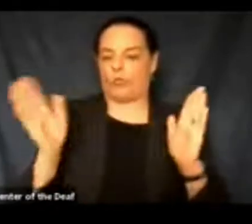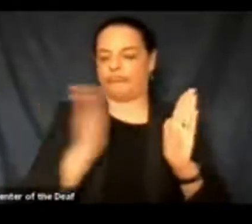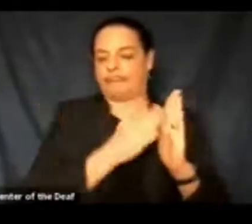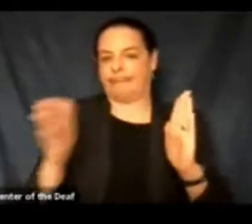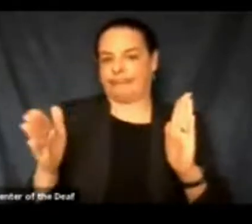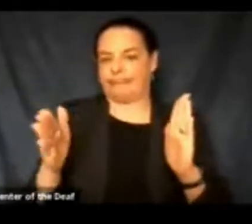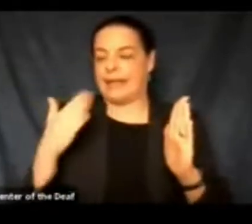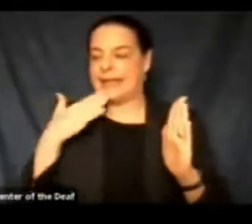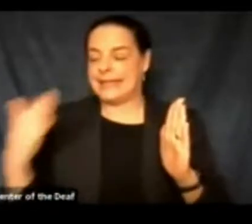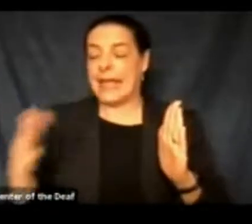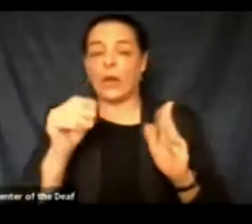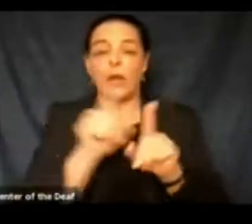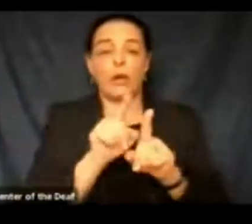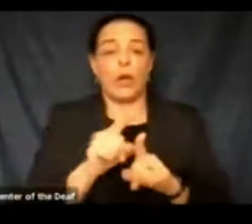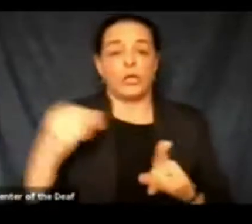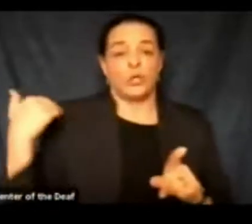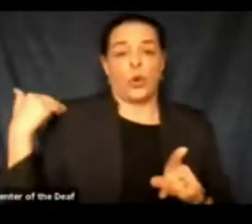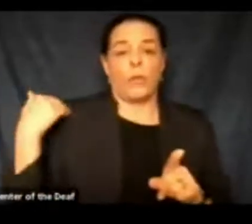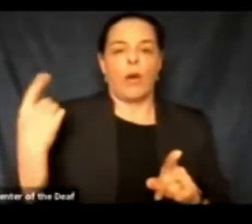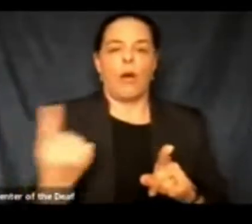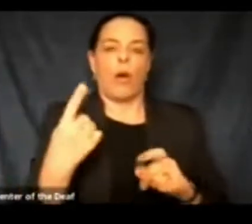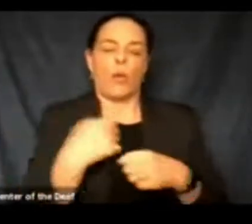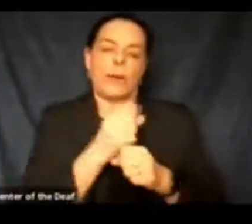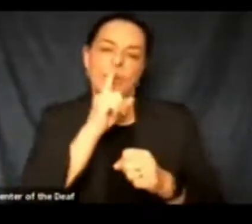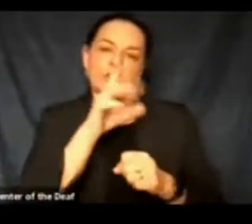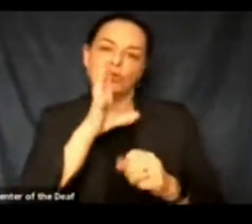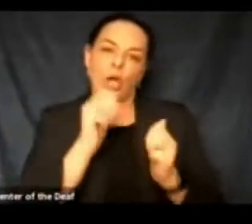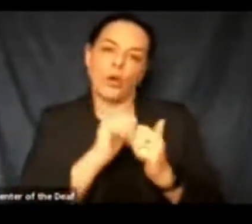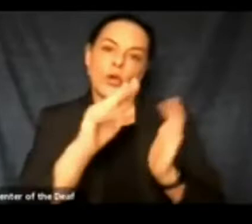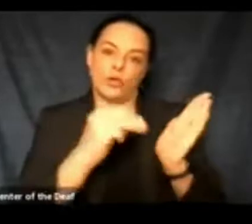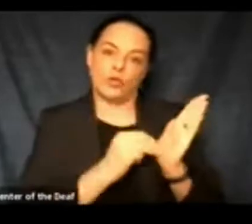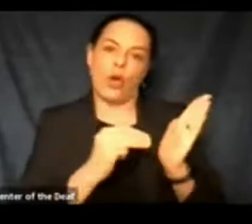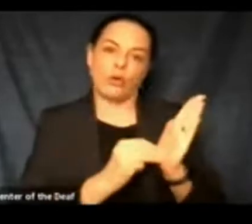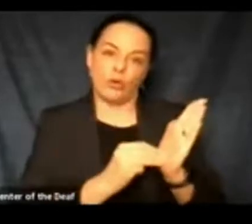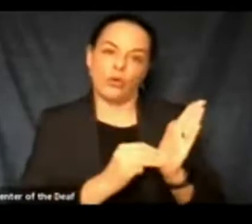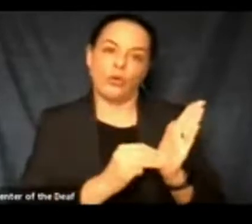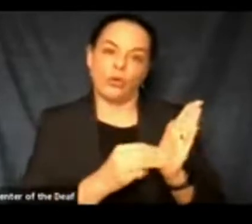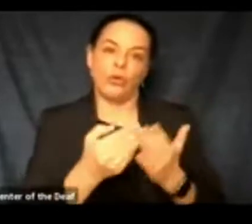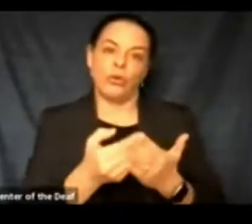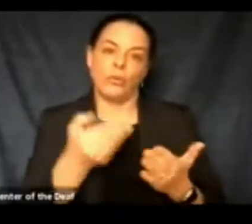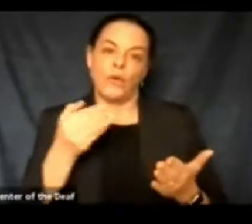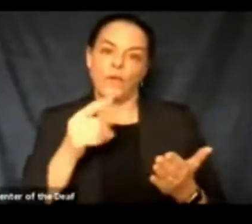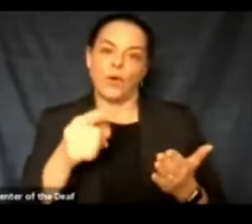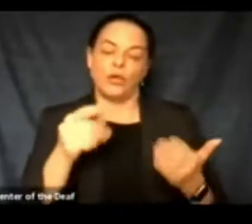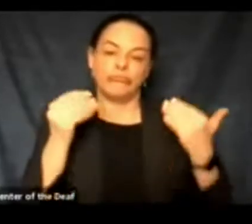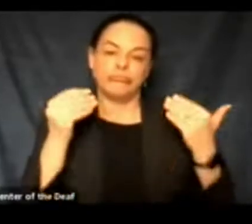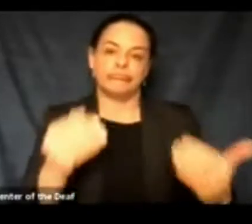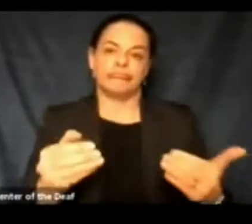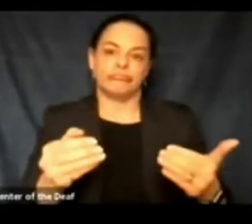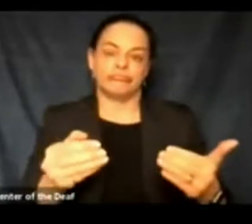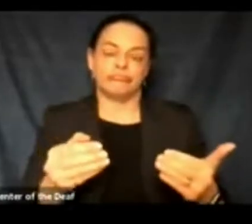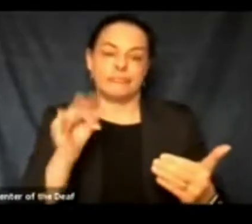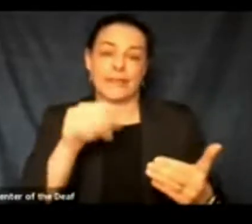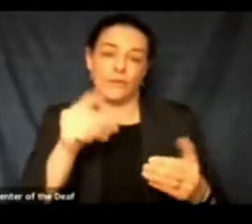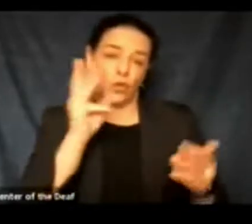the reminder I got was also to always make sure you talk with your provider before you move forward if you're